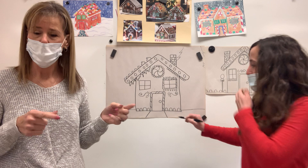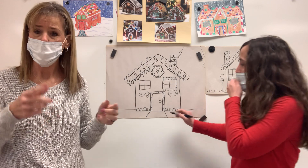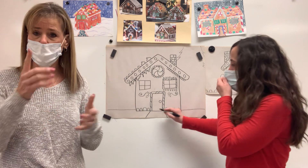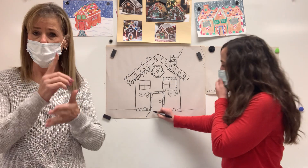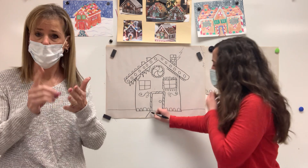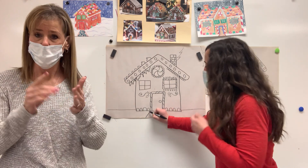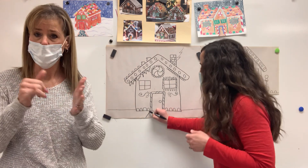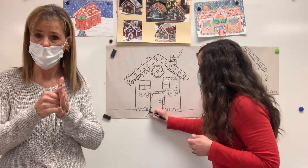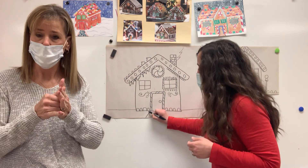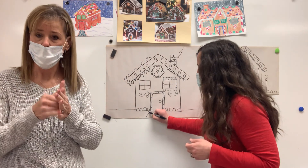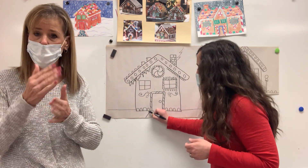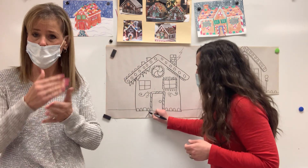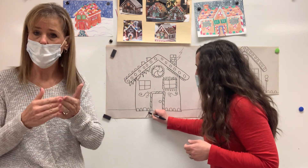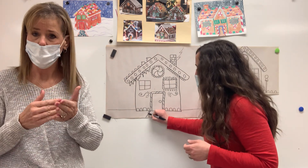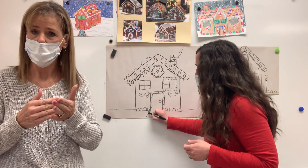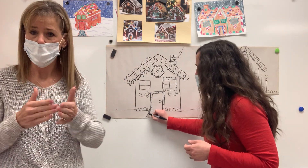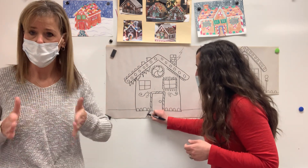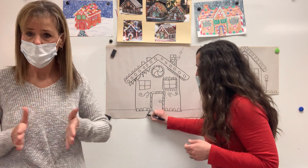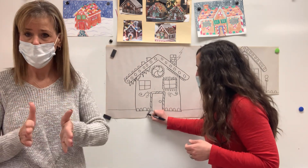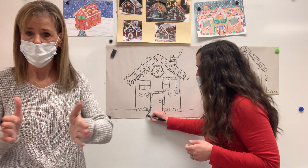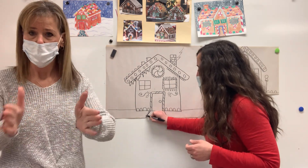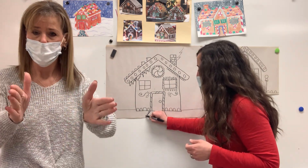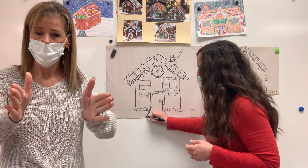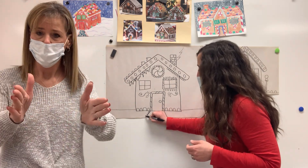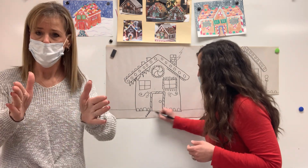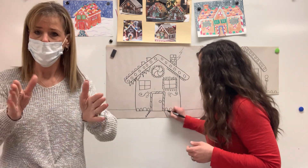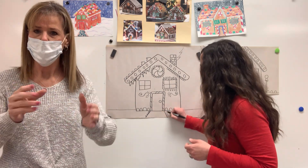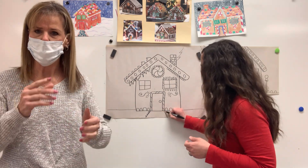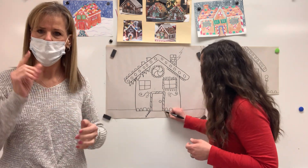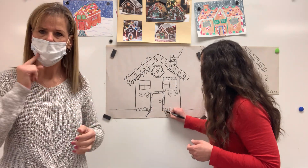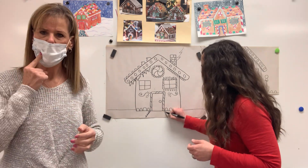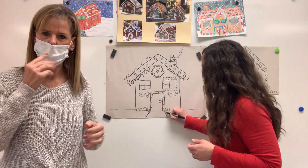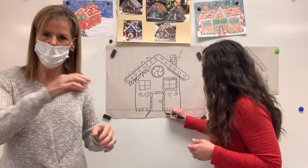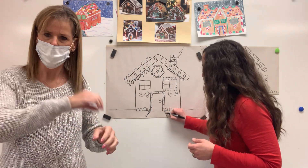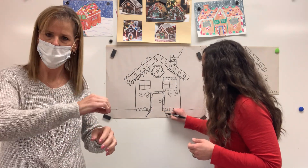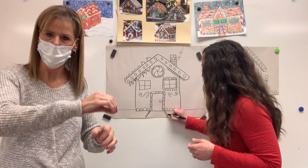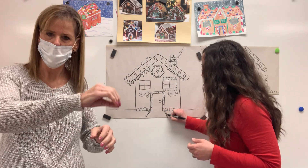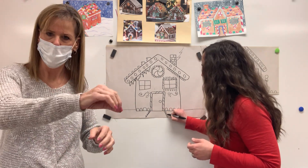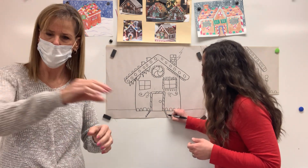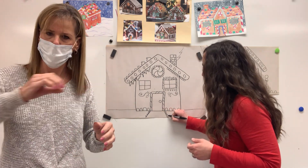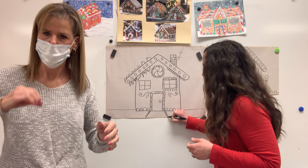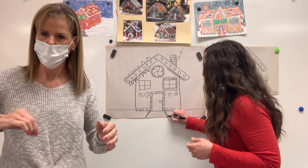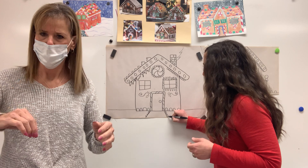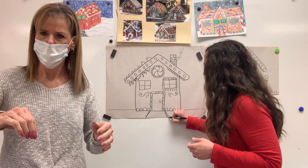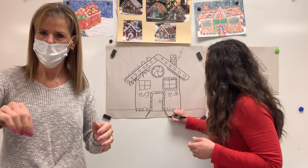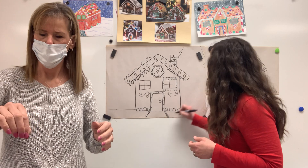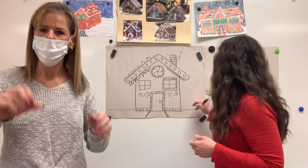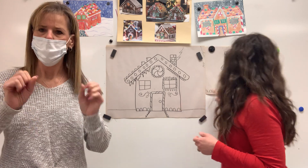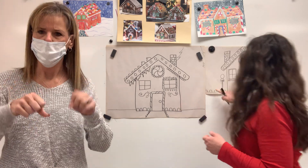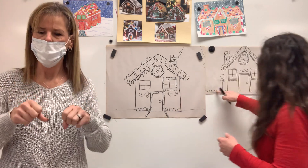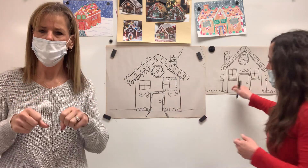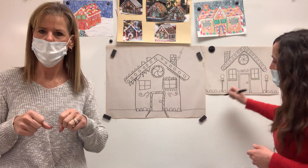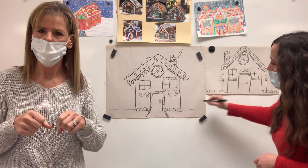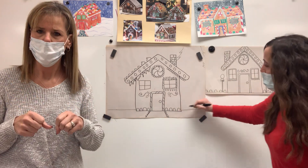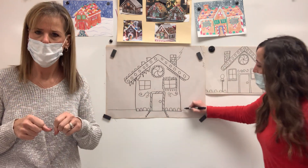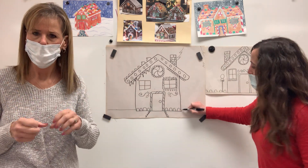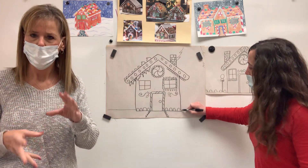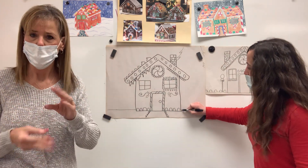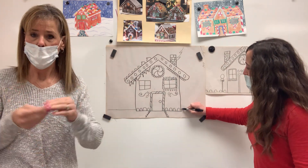that. You could line that with some candies in some way. Okay? You could add candies on the side of the